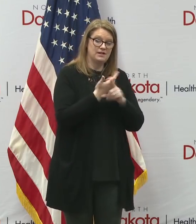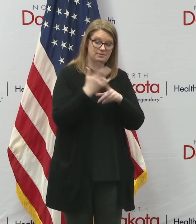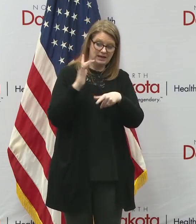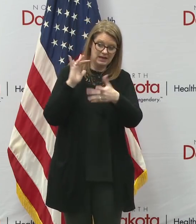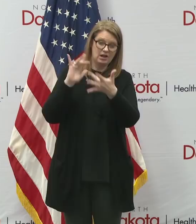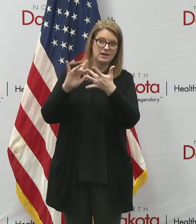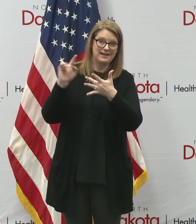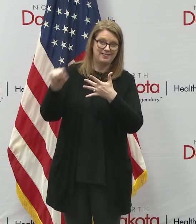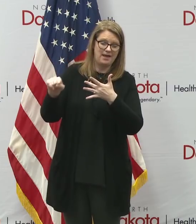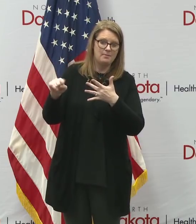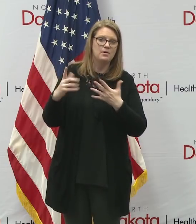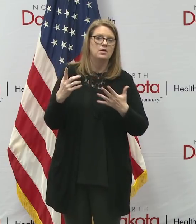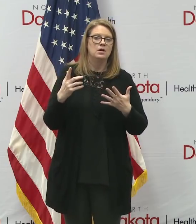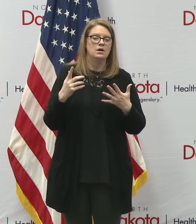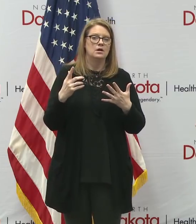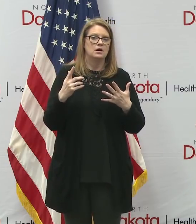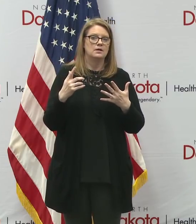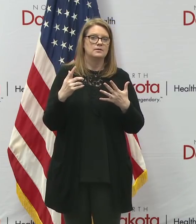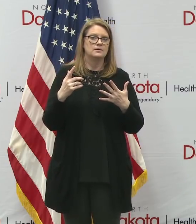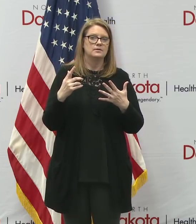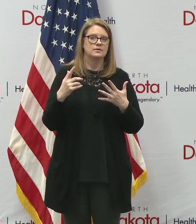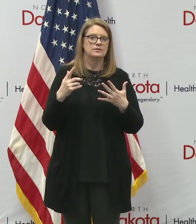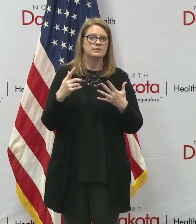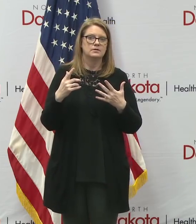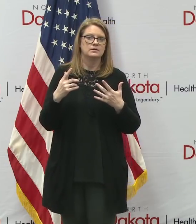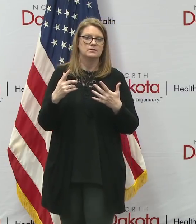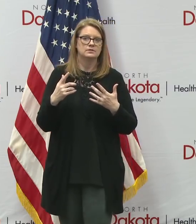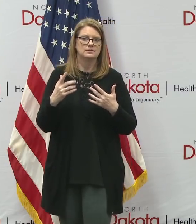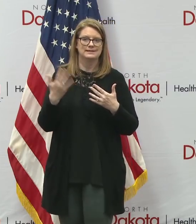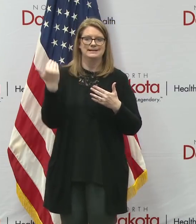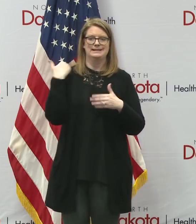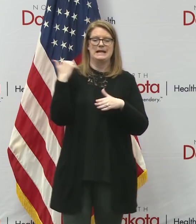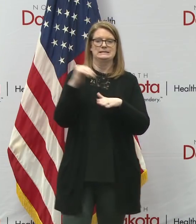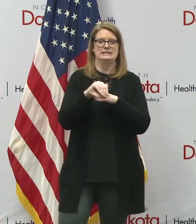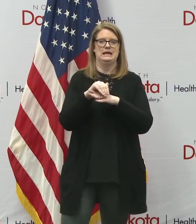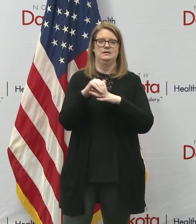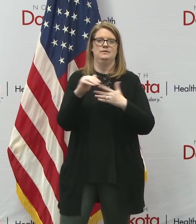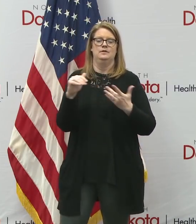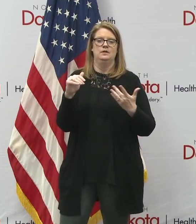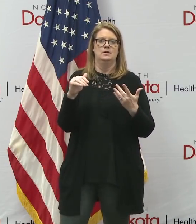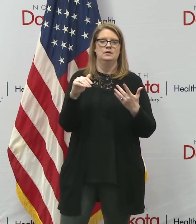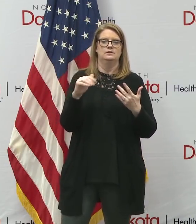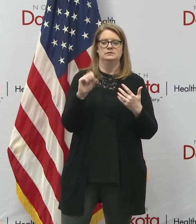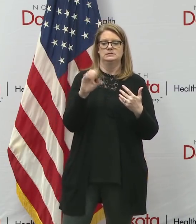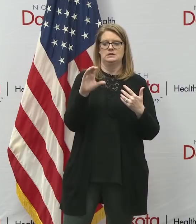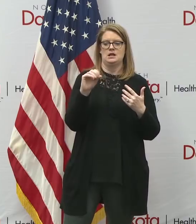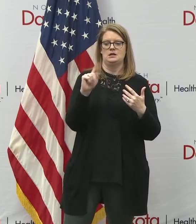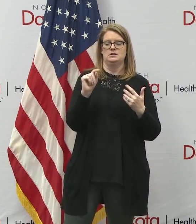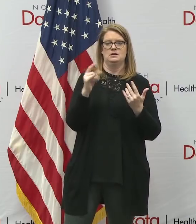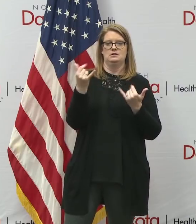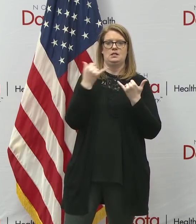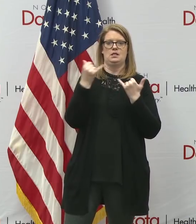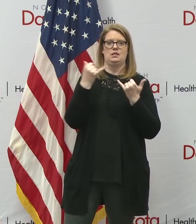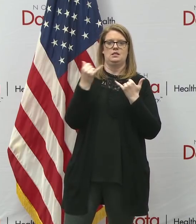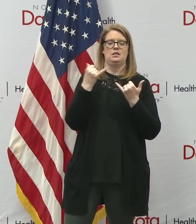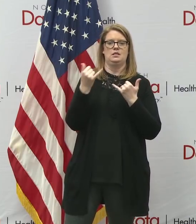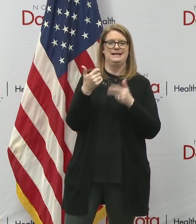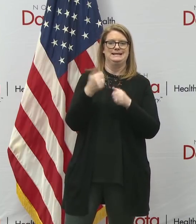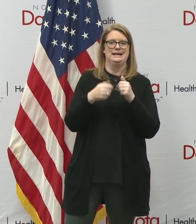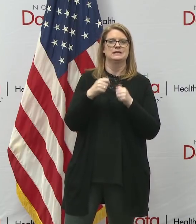them, and this is, again, as how it happens in real time last night. I'm getting Scott and I are getting calls and texts from the